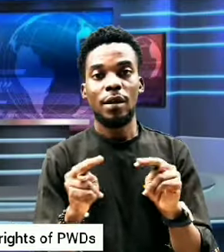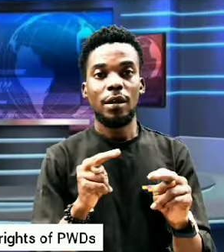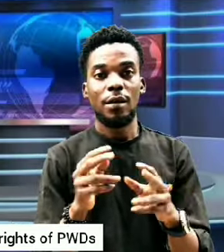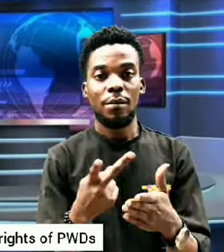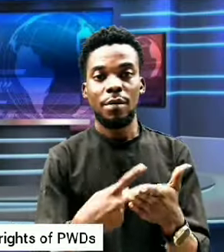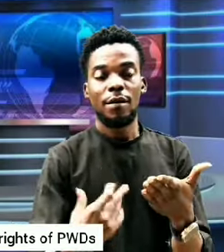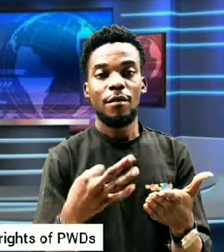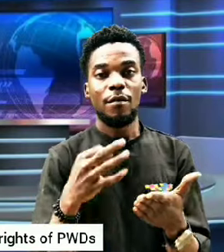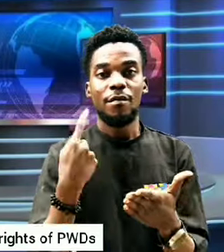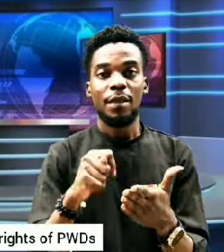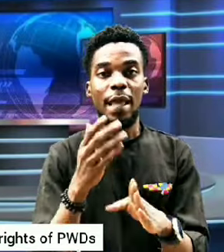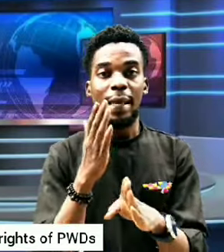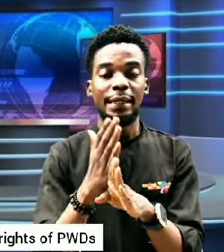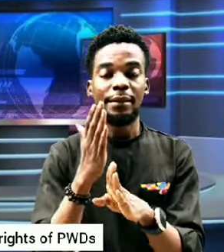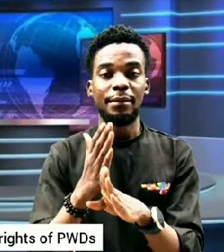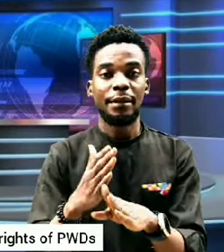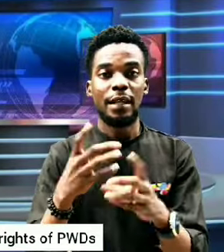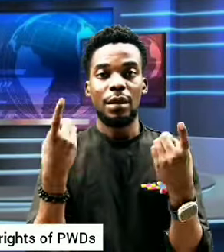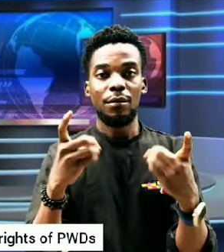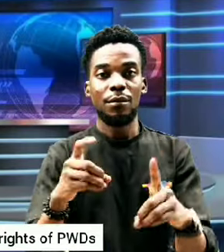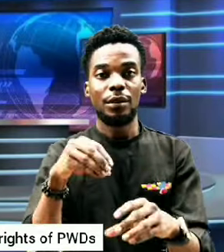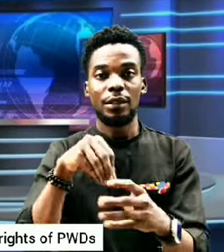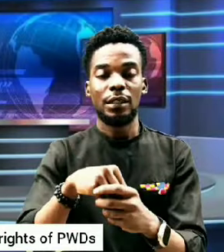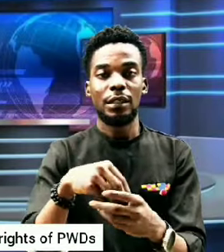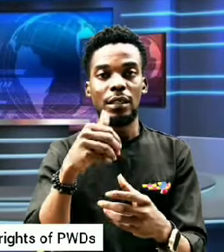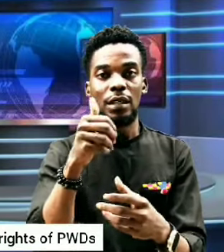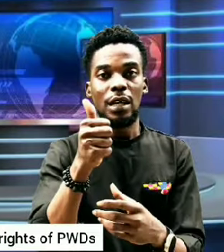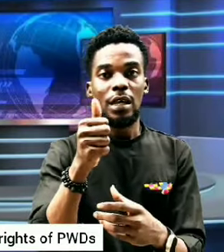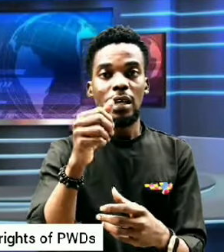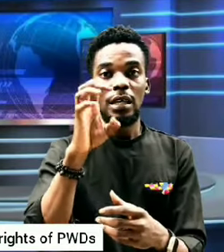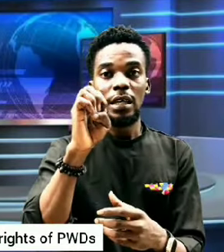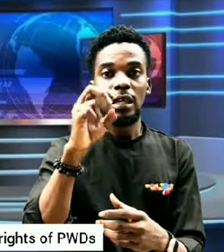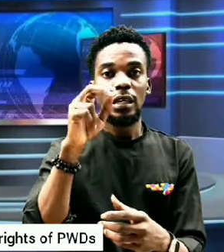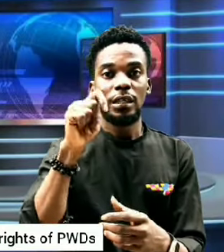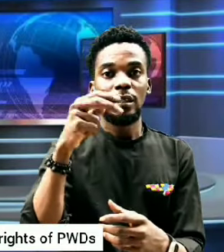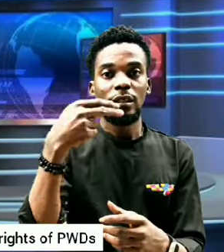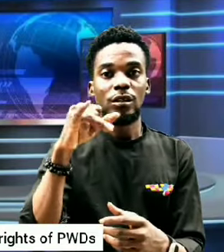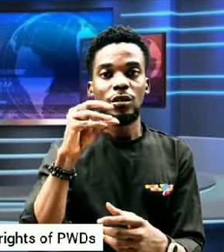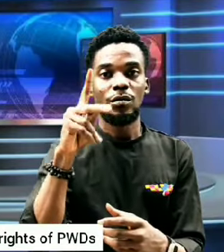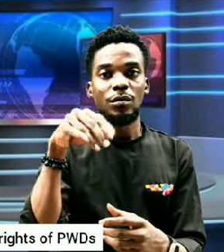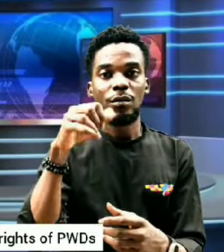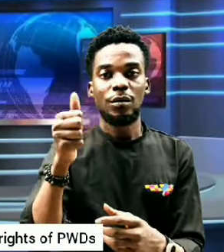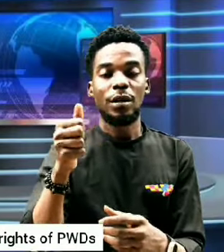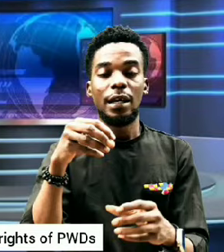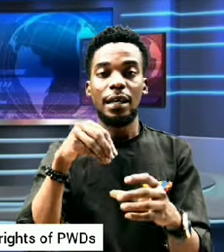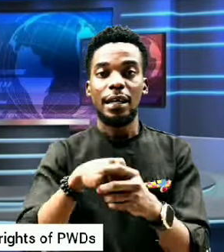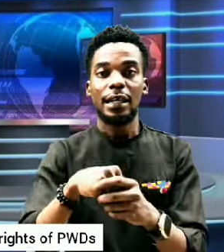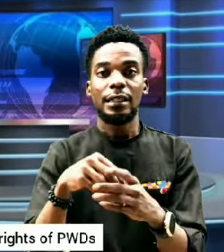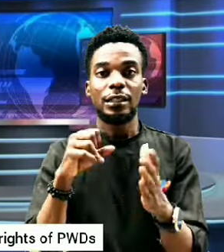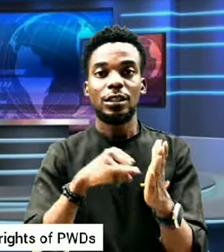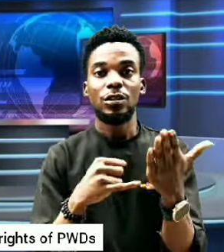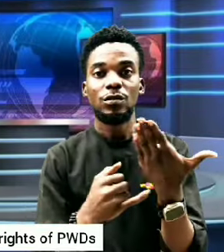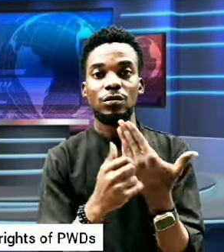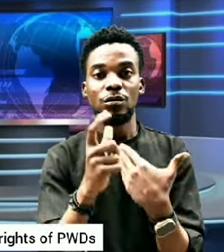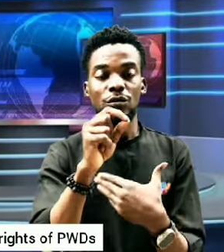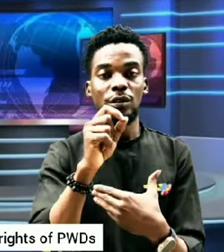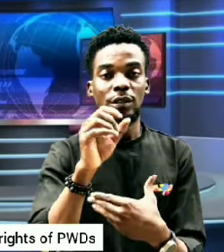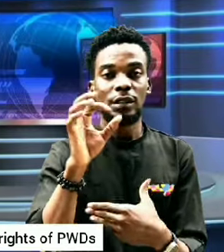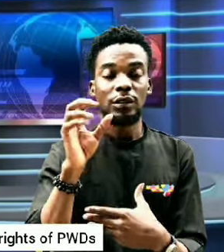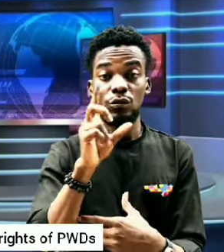Assembly held in Addis Ababa, Ethiopia in January 29, 2018